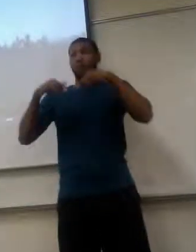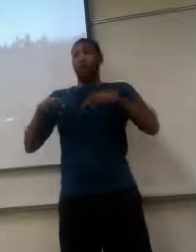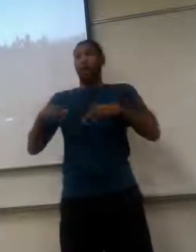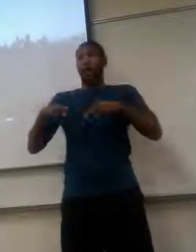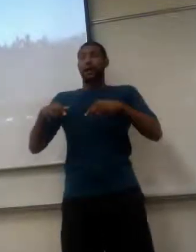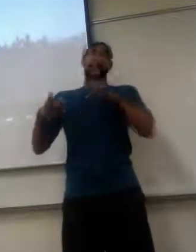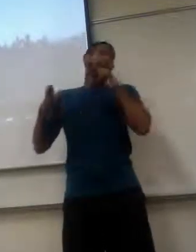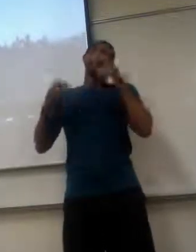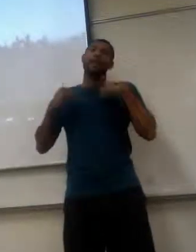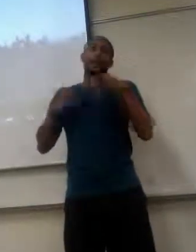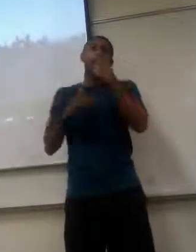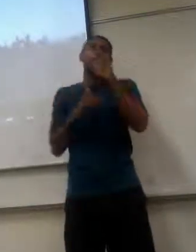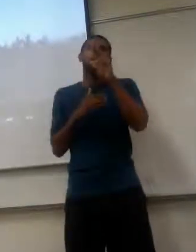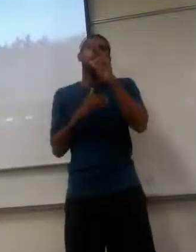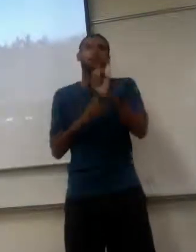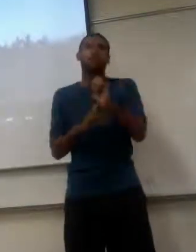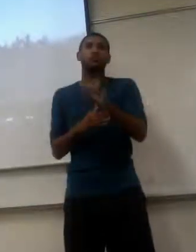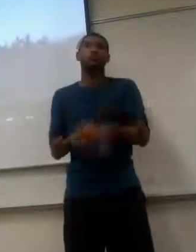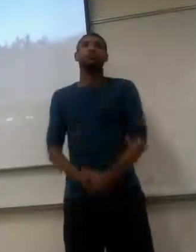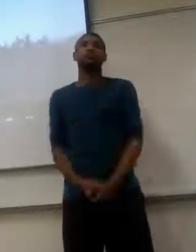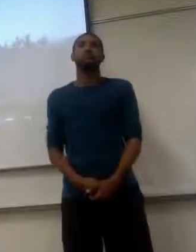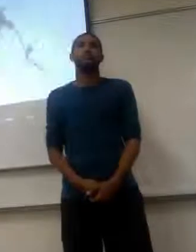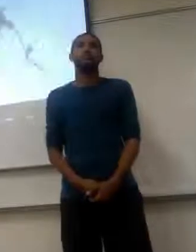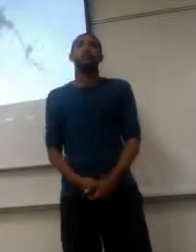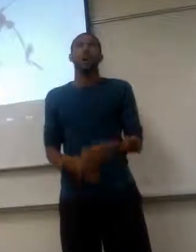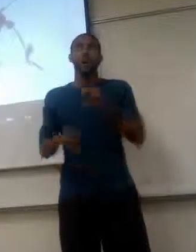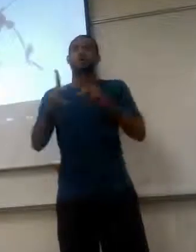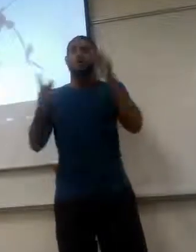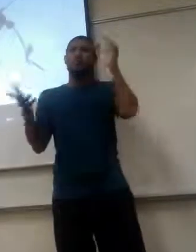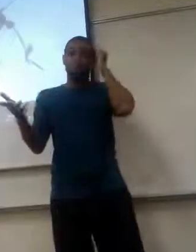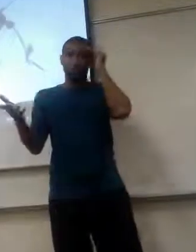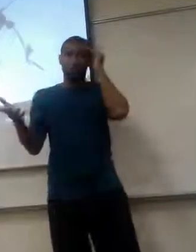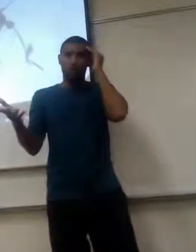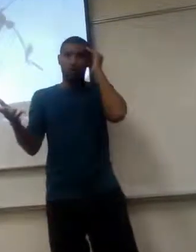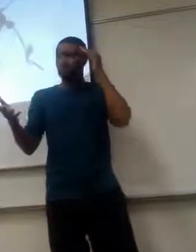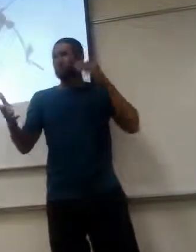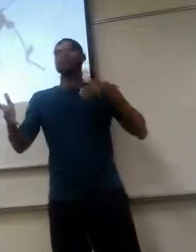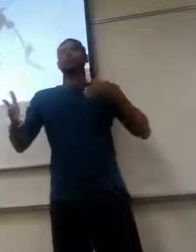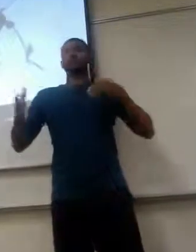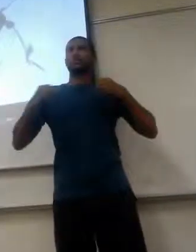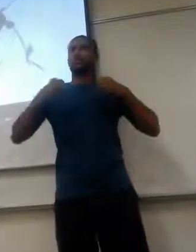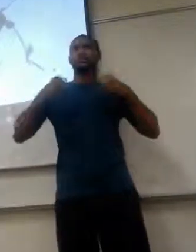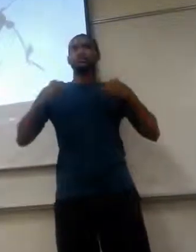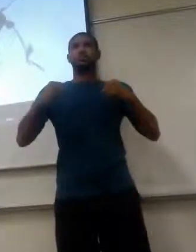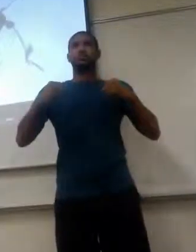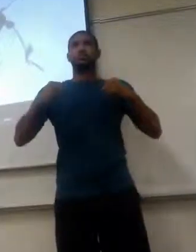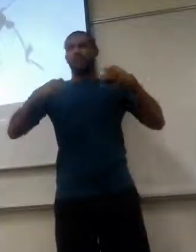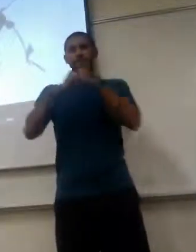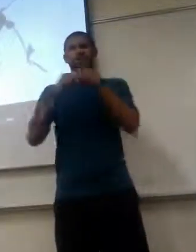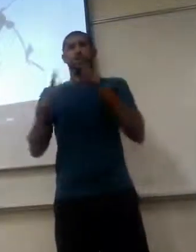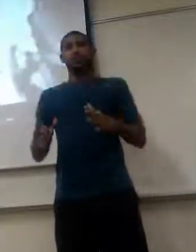was becoming known as a great warrior. Once, I got wounded in the leg during a battle with the